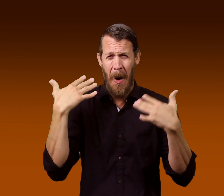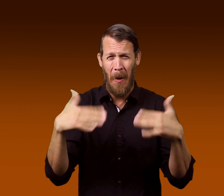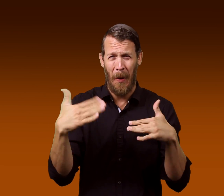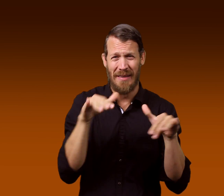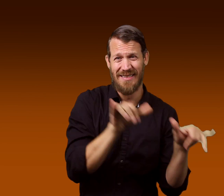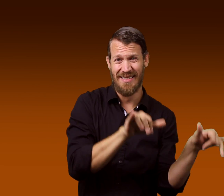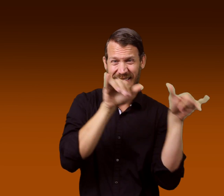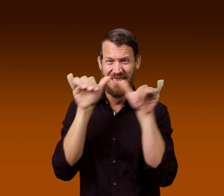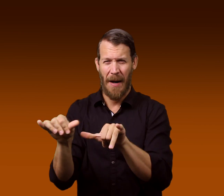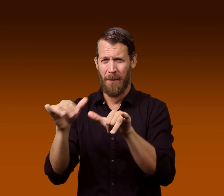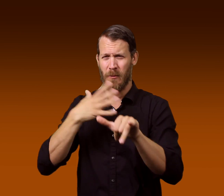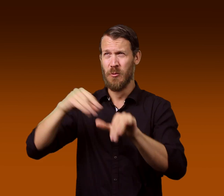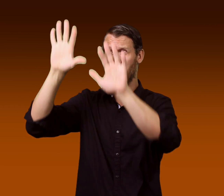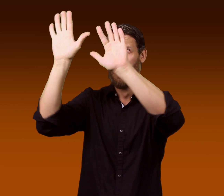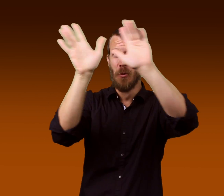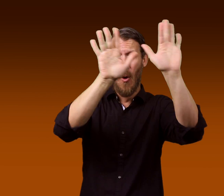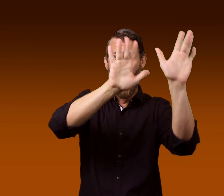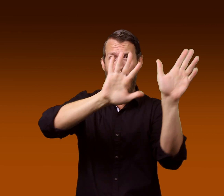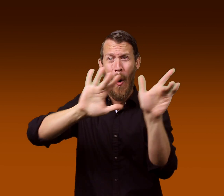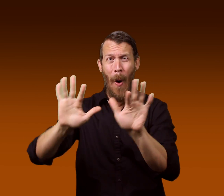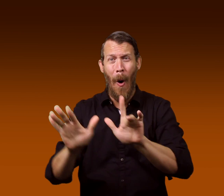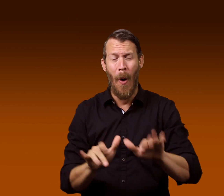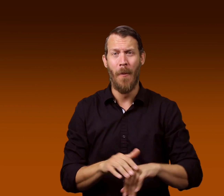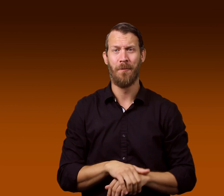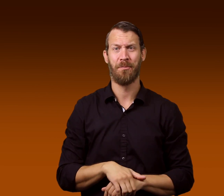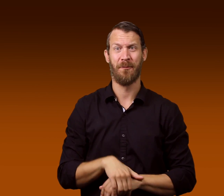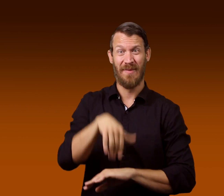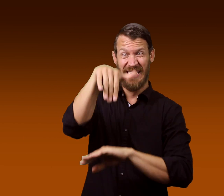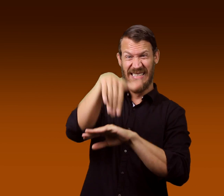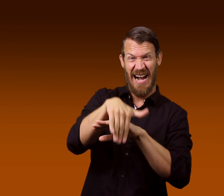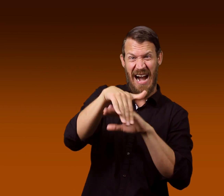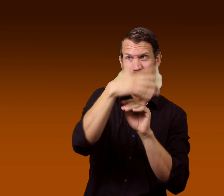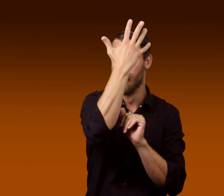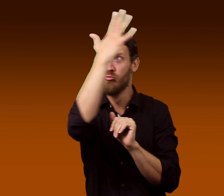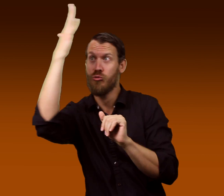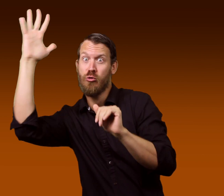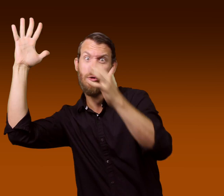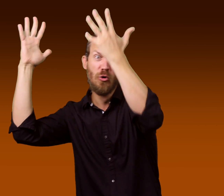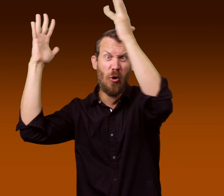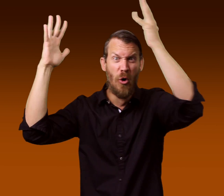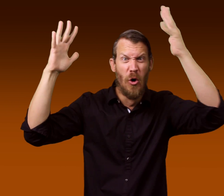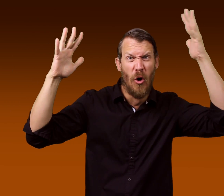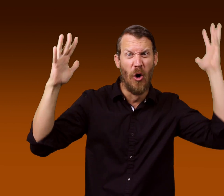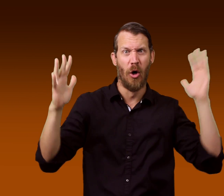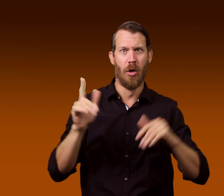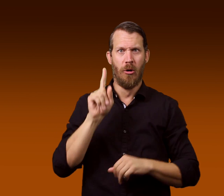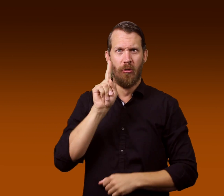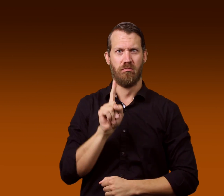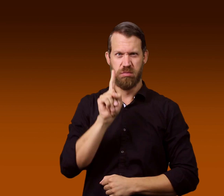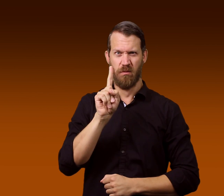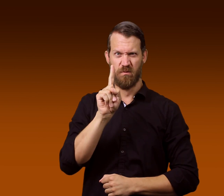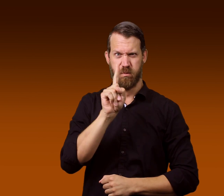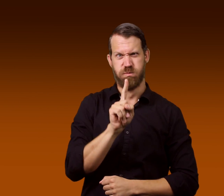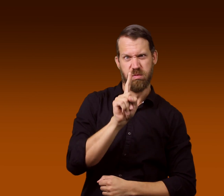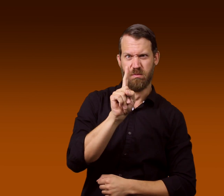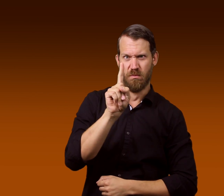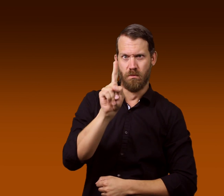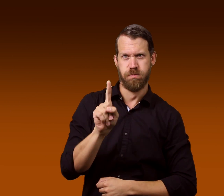snow and moved through the woods at night carrying an axe. Mr. Spivey did not believe her, but